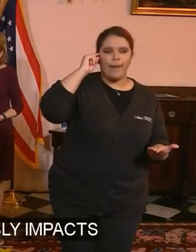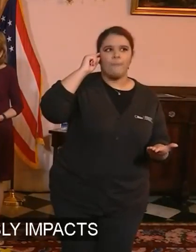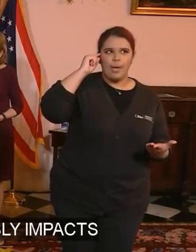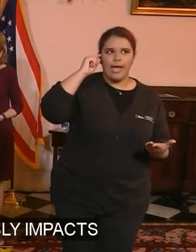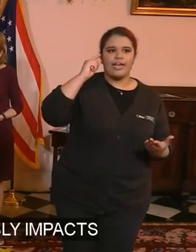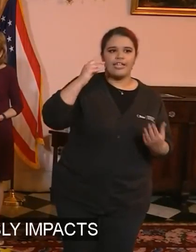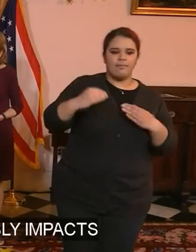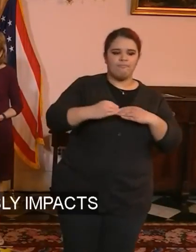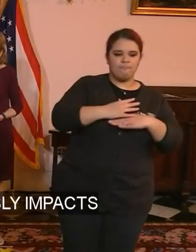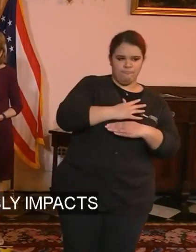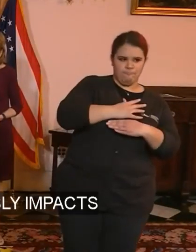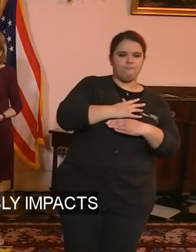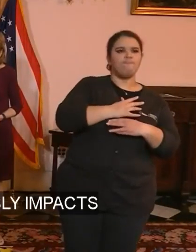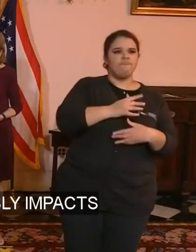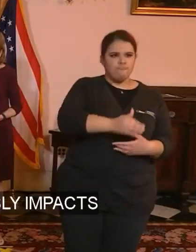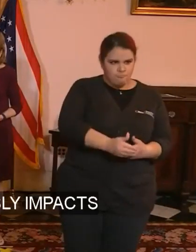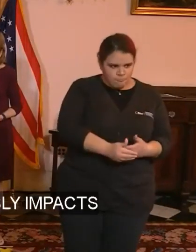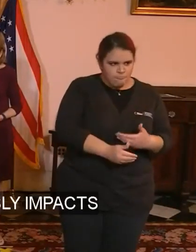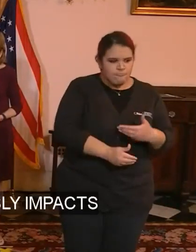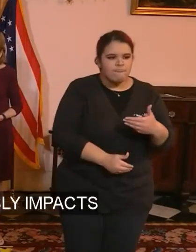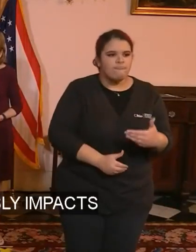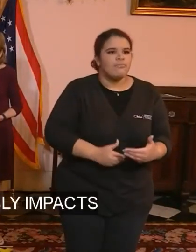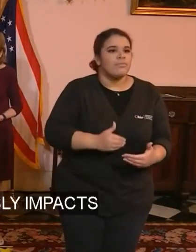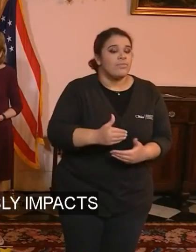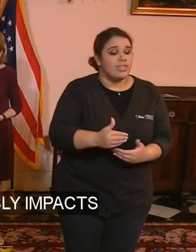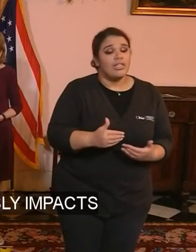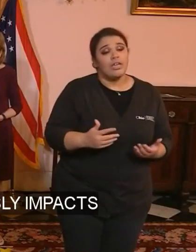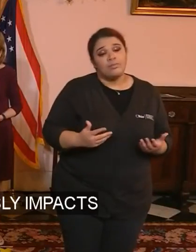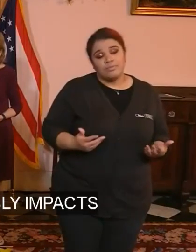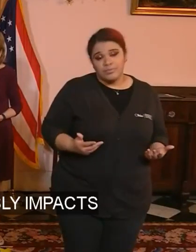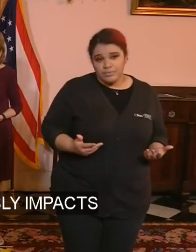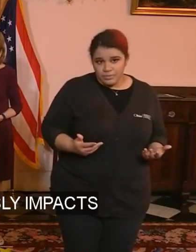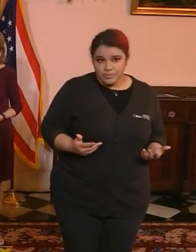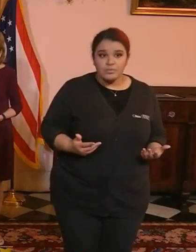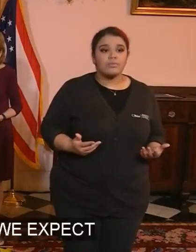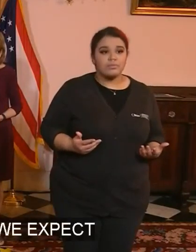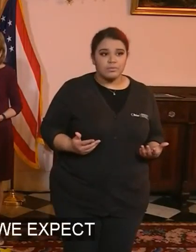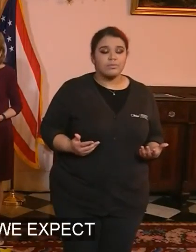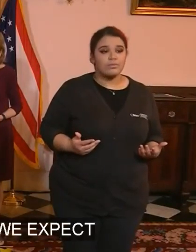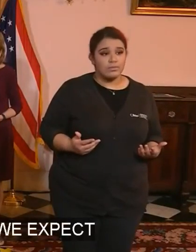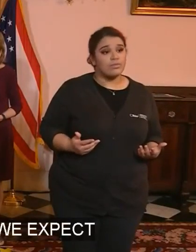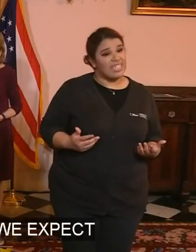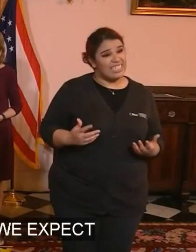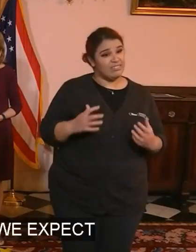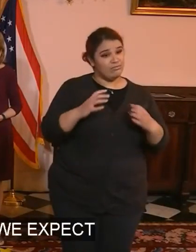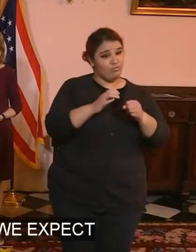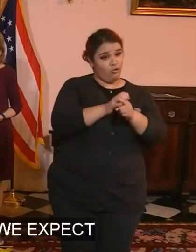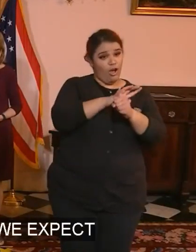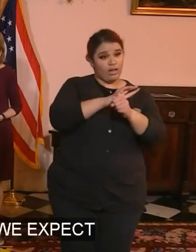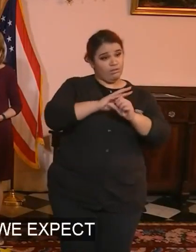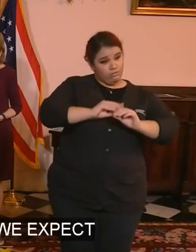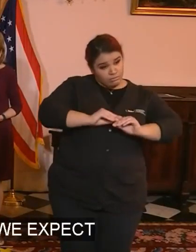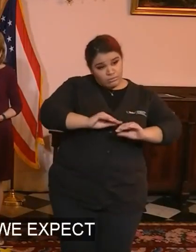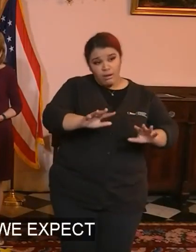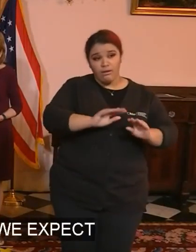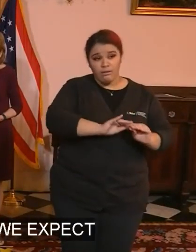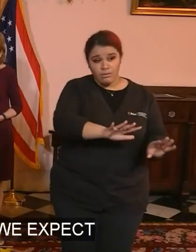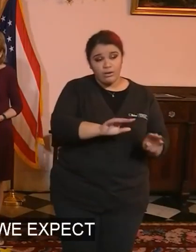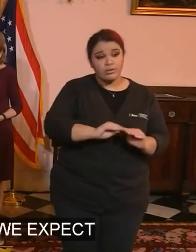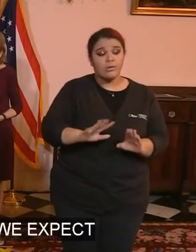We expect people with the spread that we believe is out there. We expect children,